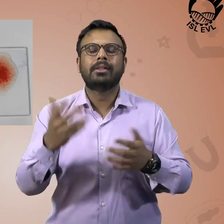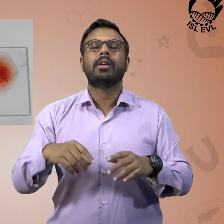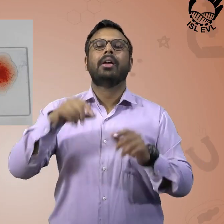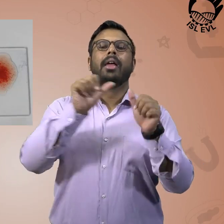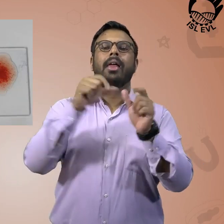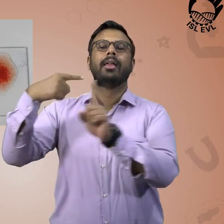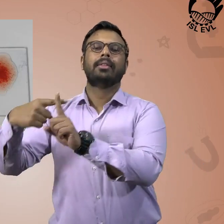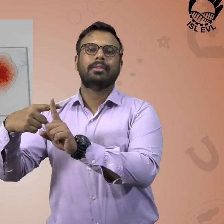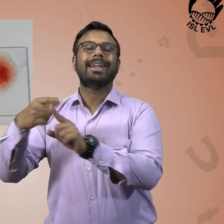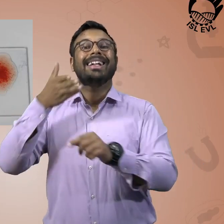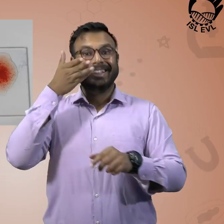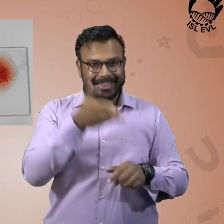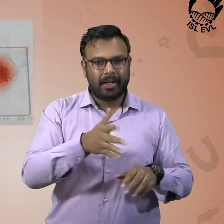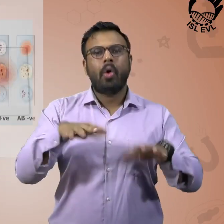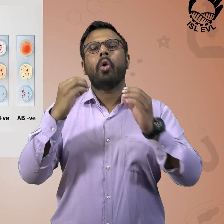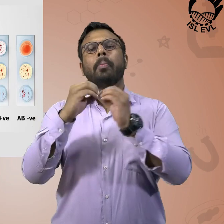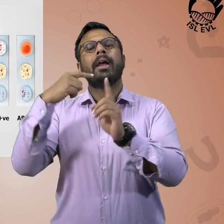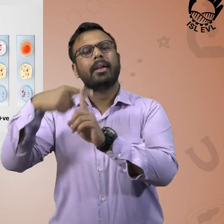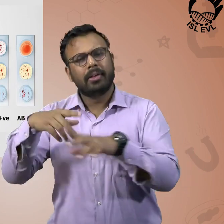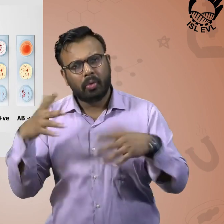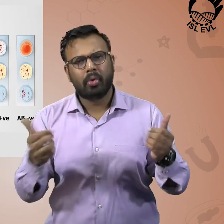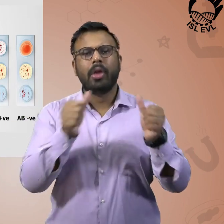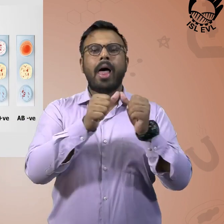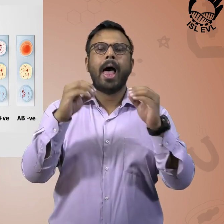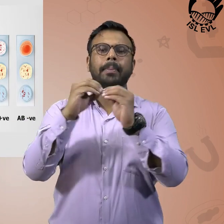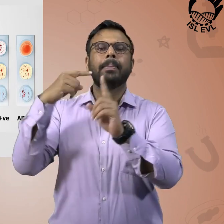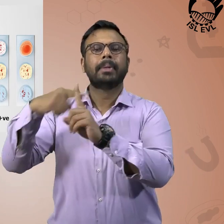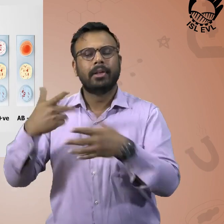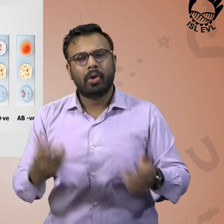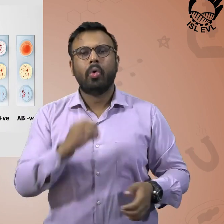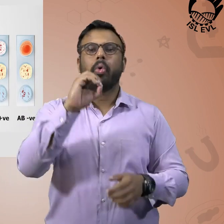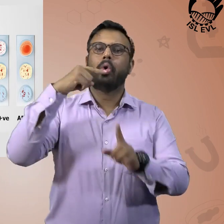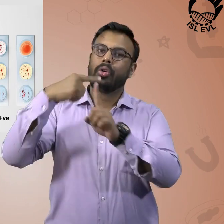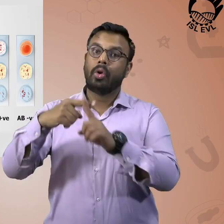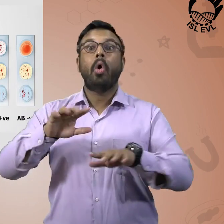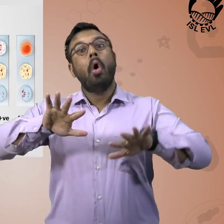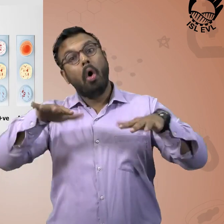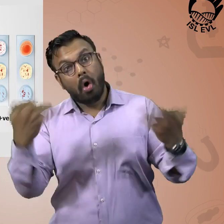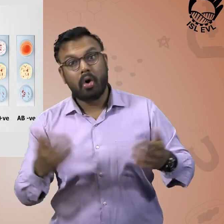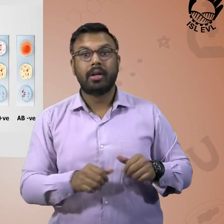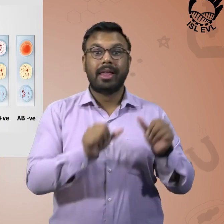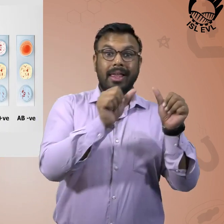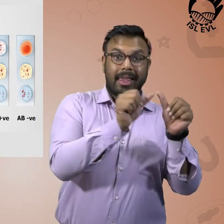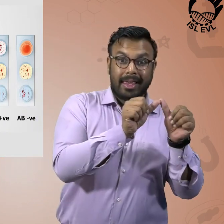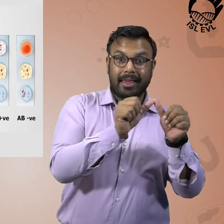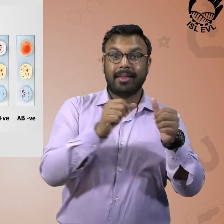RBCs carrying one or both antigens are exposed to the corresponding antibodies, they clump together. For example, in this